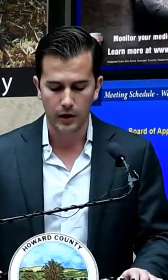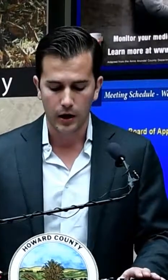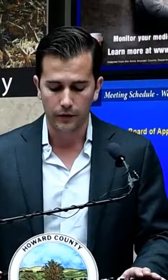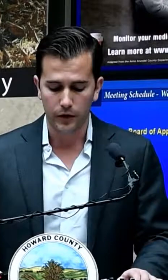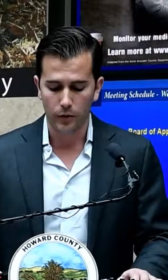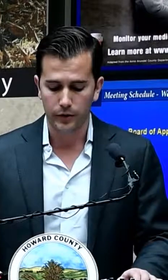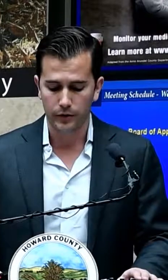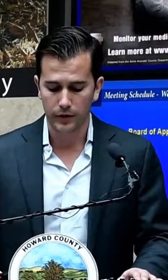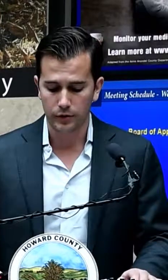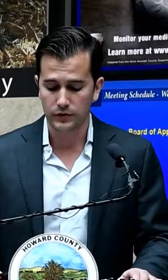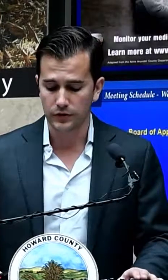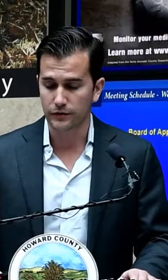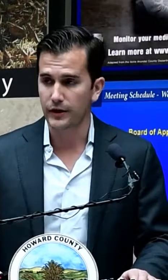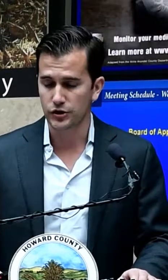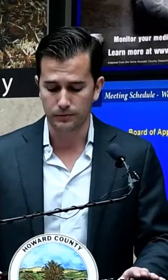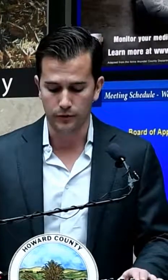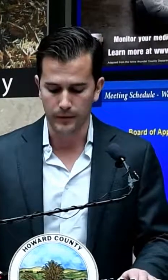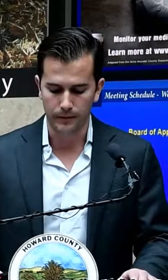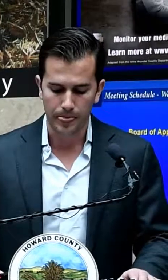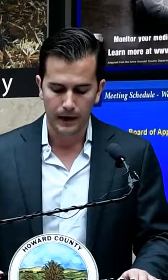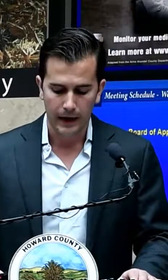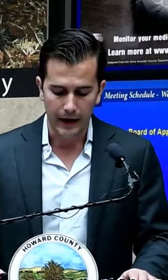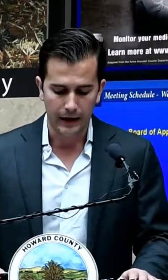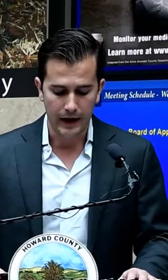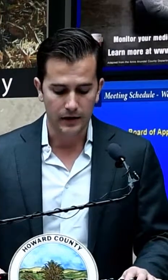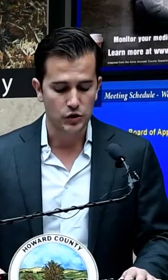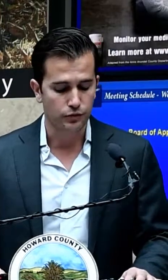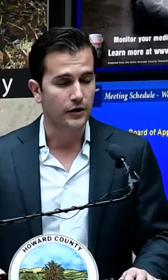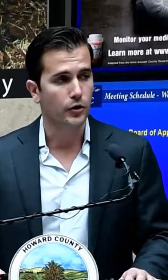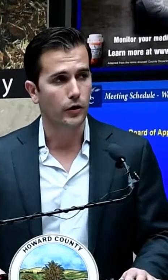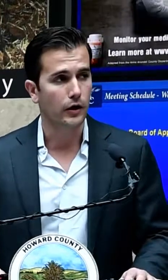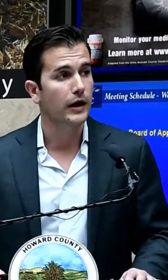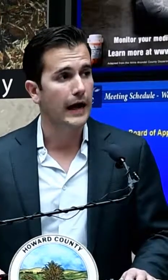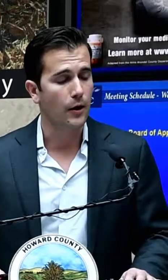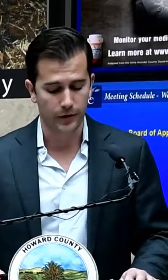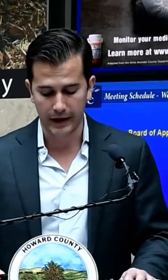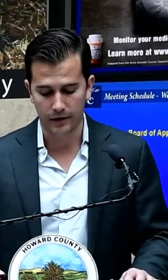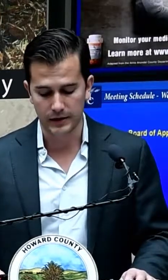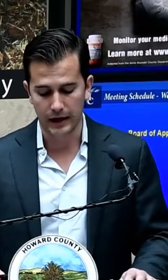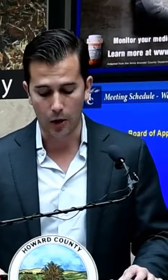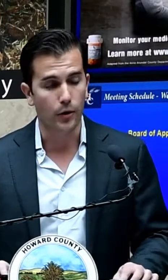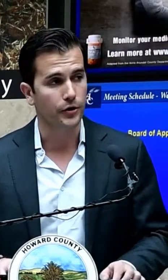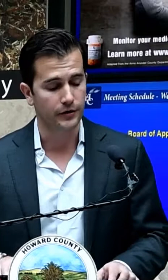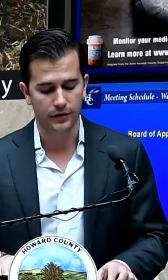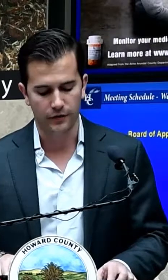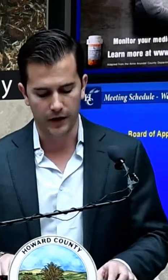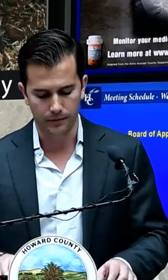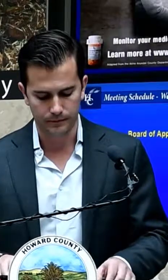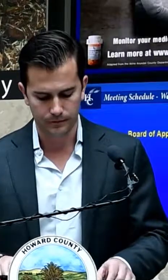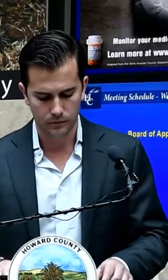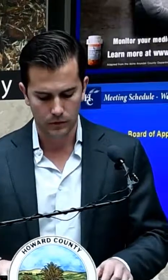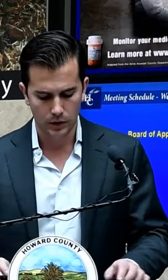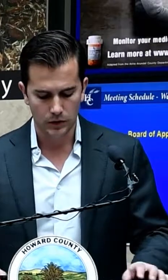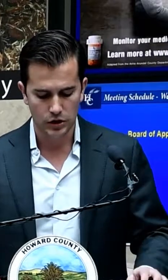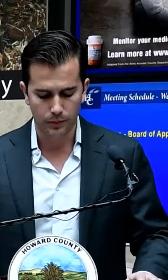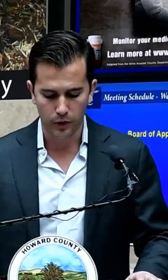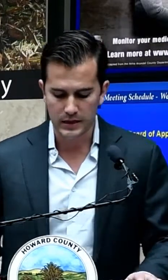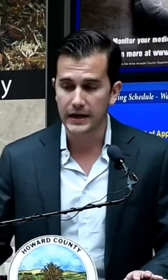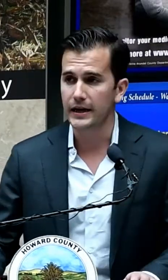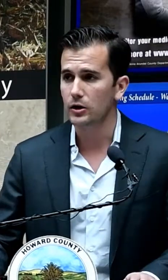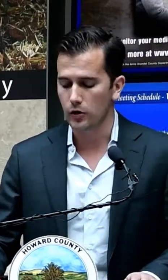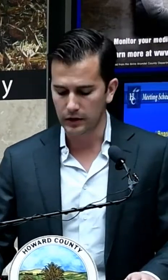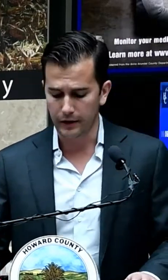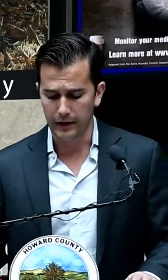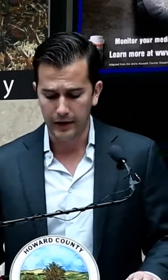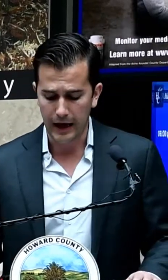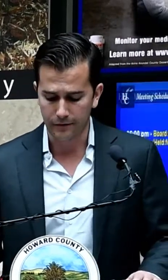forefront of the opioid abuse intervention movement, and Aetna is proud to call Howard County our partner in this fight. To support